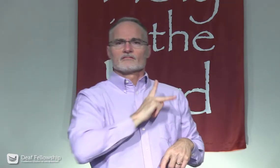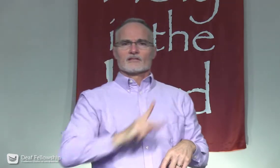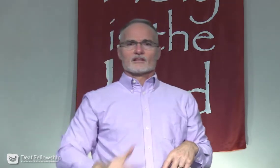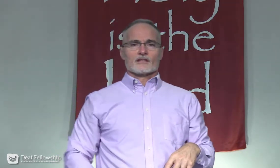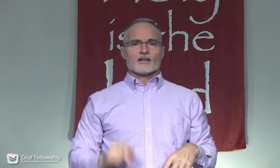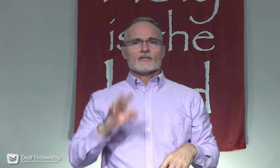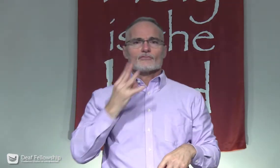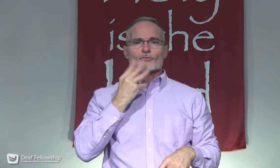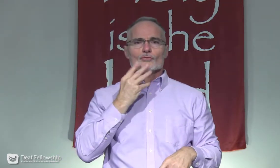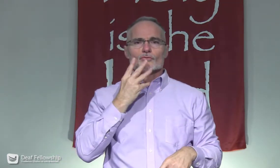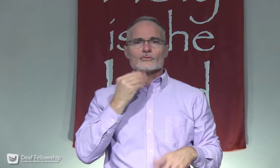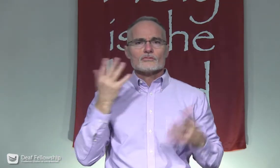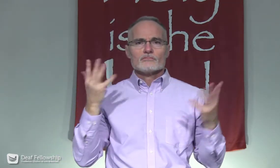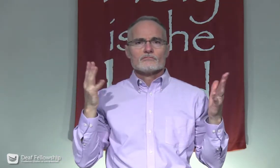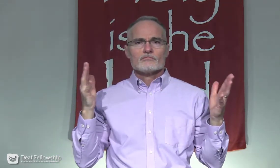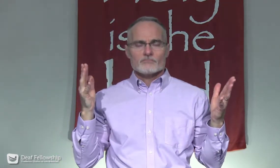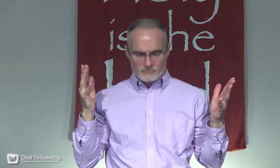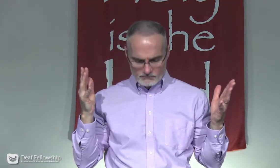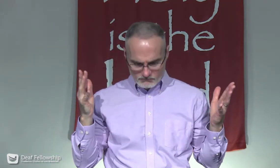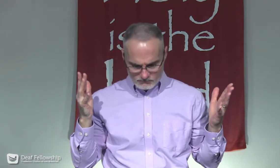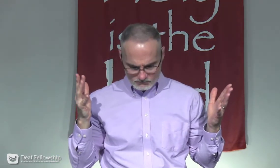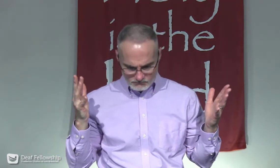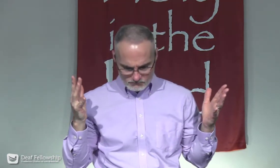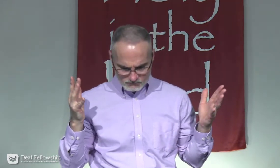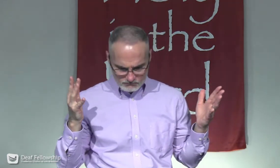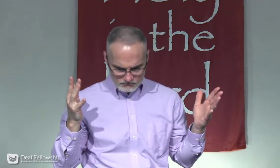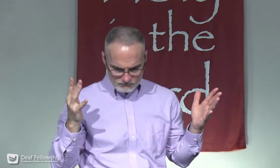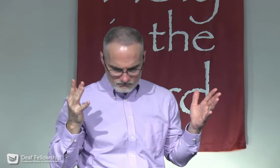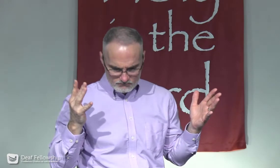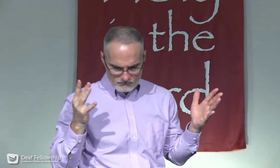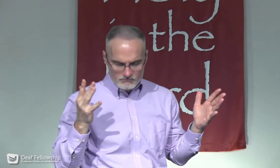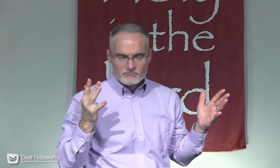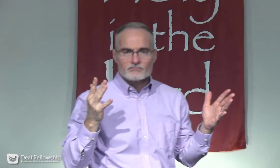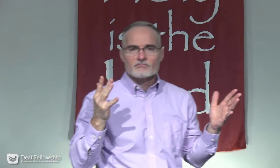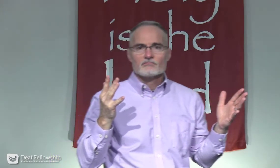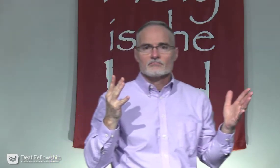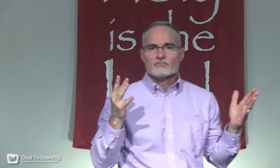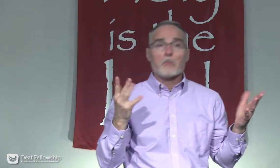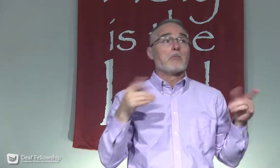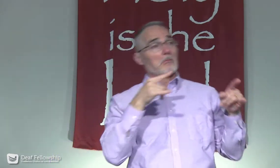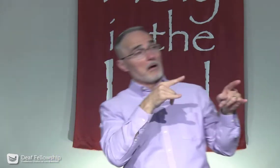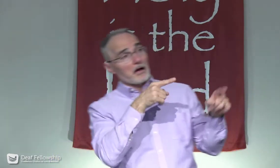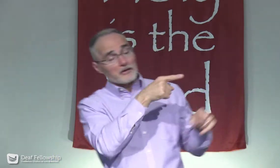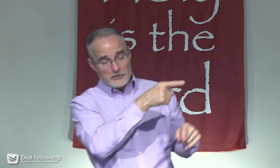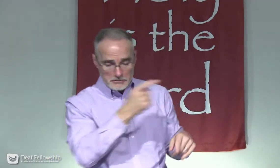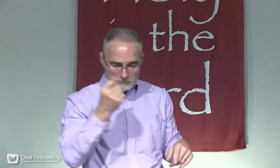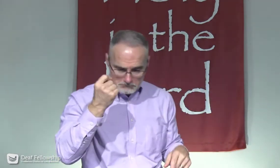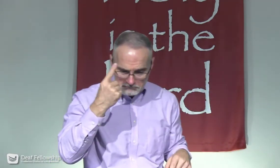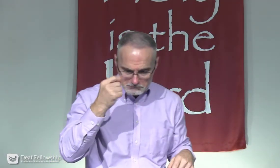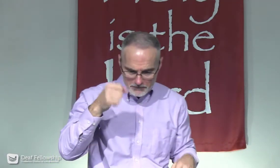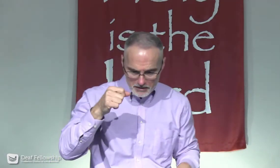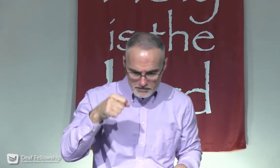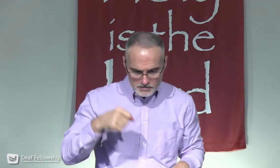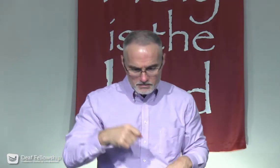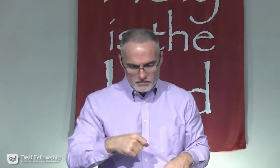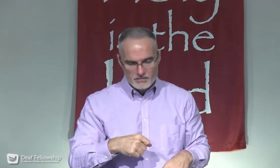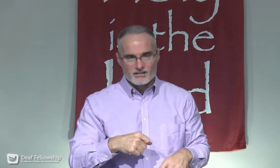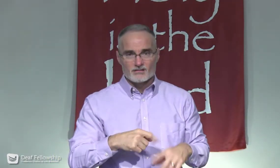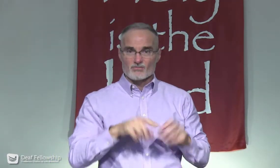And when they looked at Jesus's sign, all it said was, King of the Jews. And yes, that was